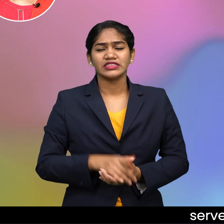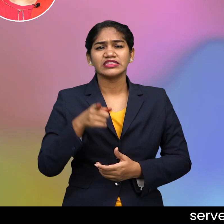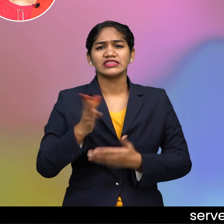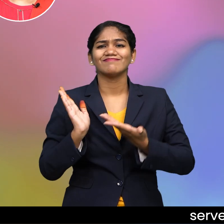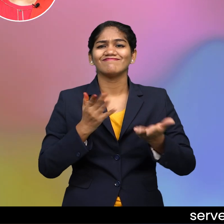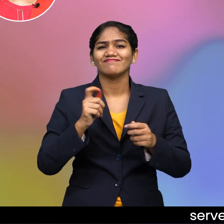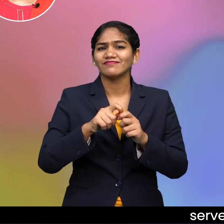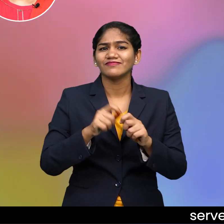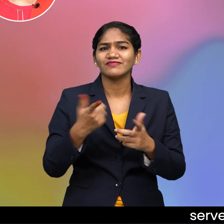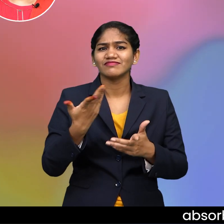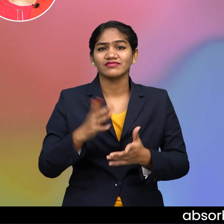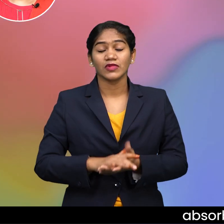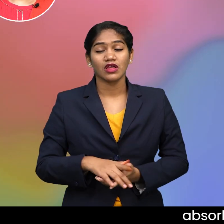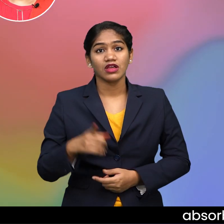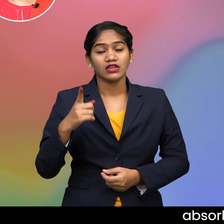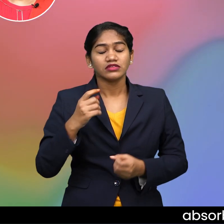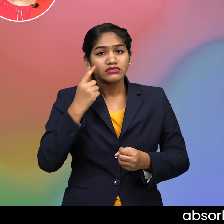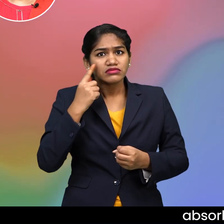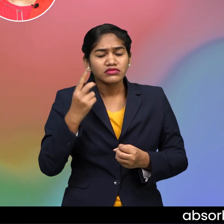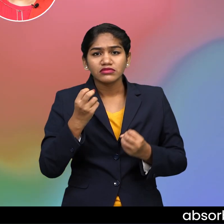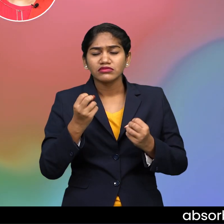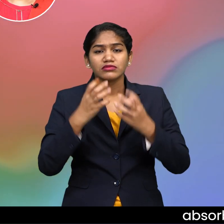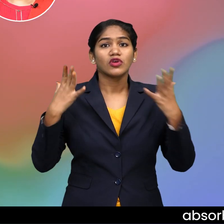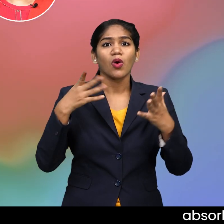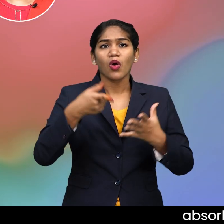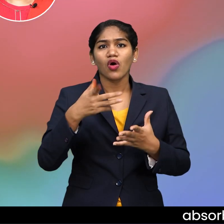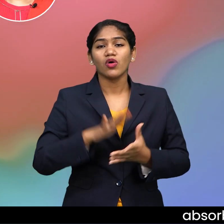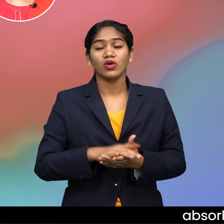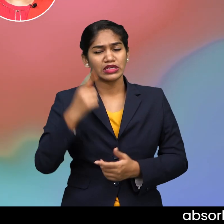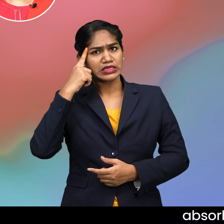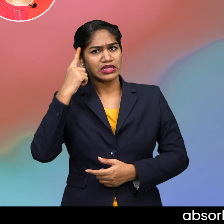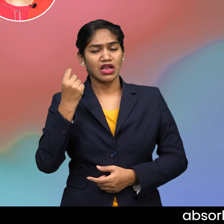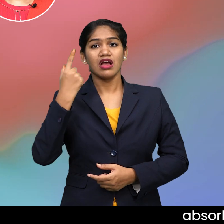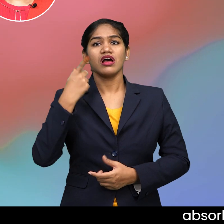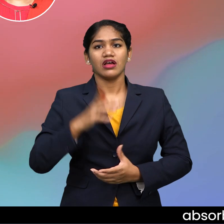serves as a shock absorbing medium